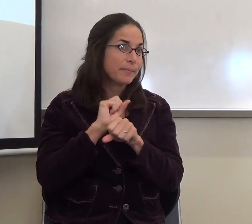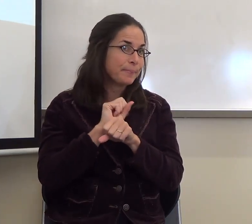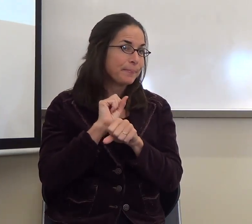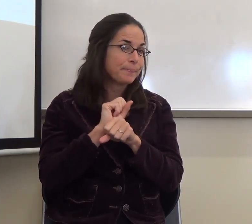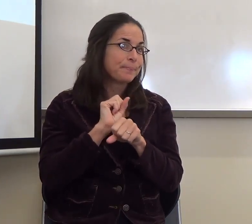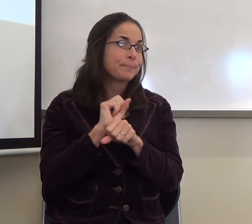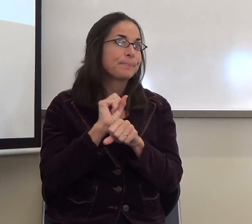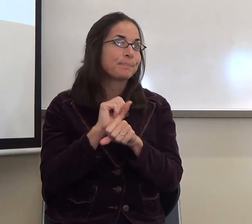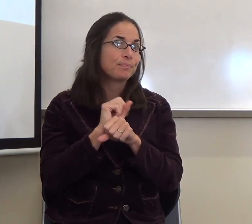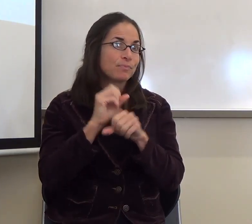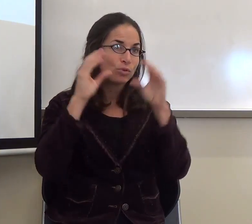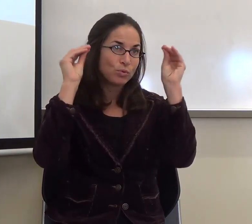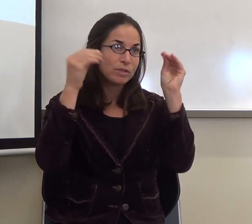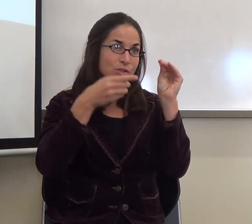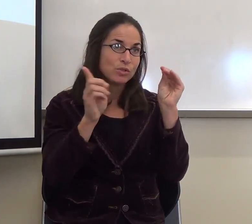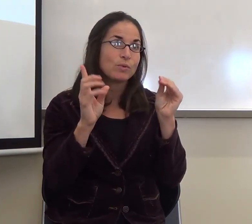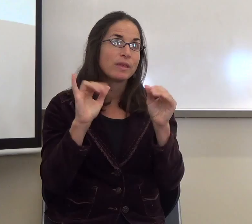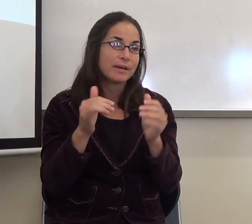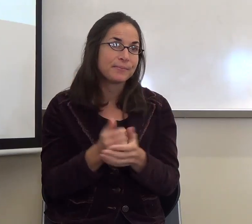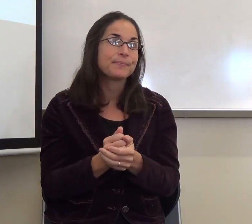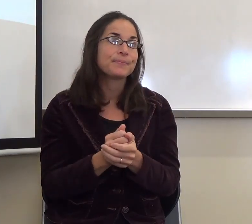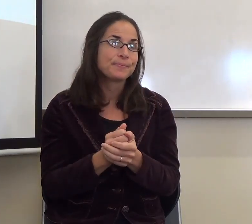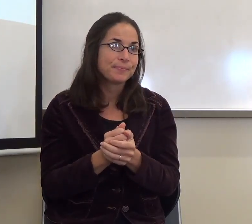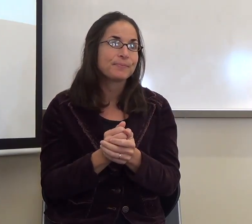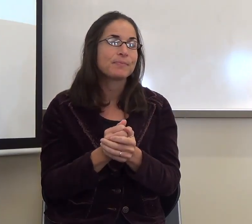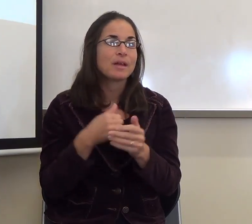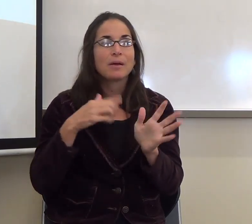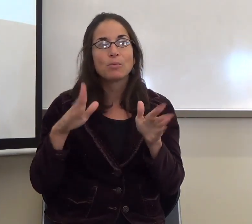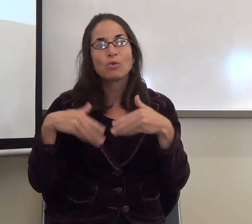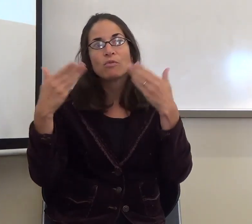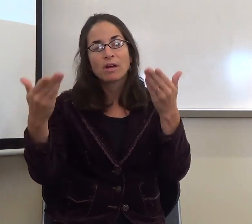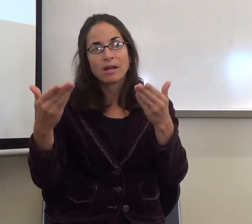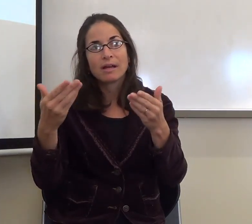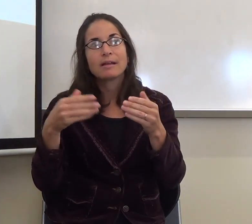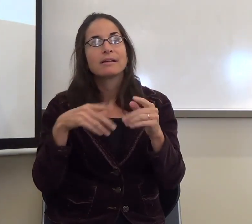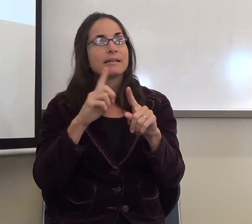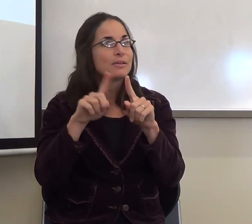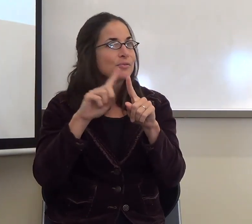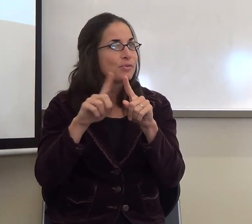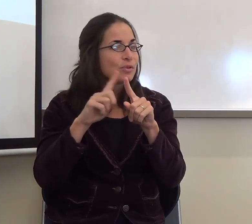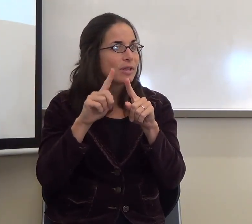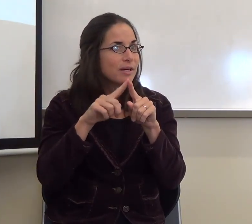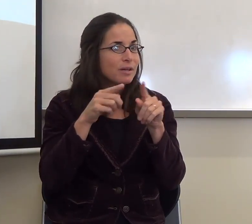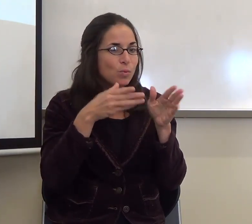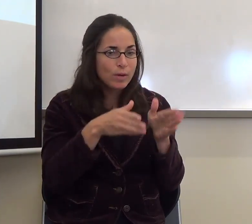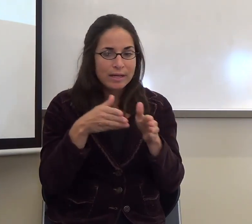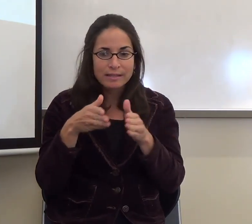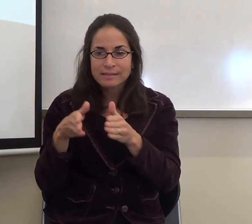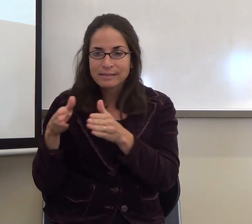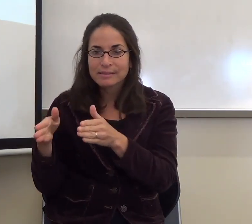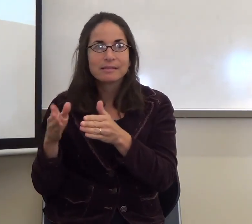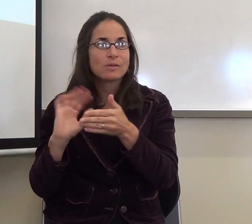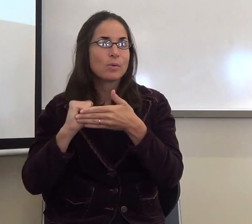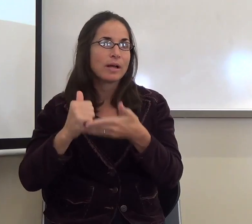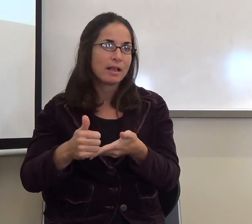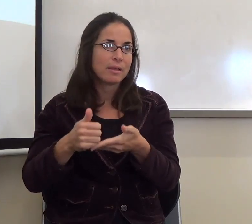here in this class, is to offer you these different things you can do to try to figure